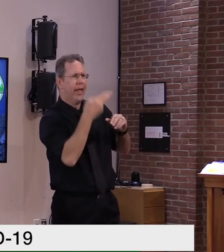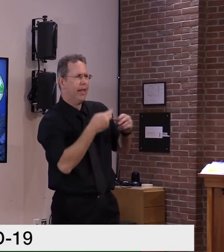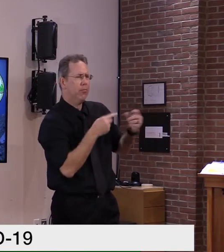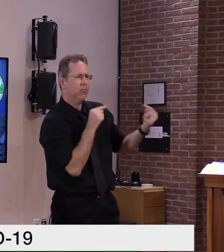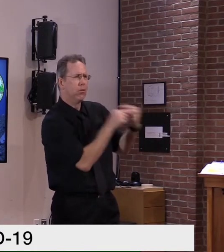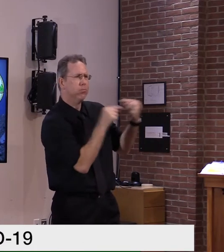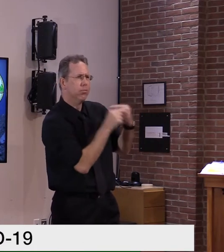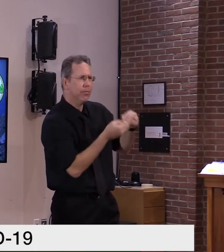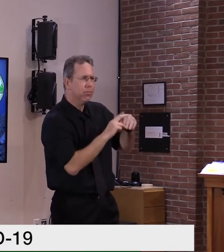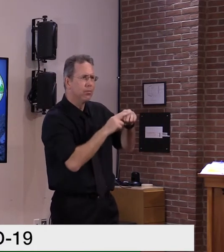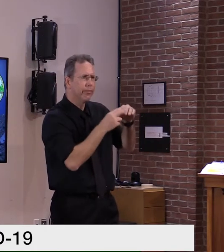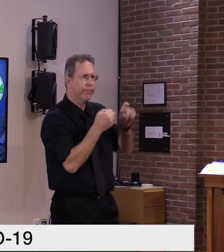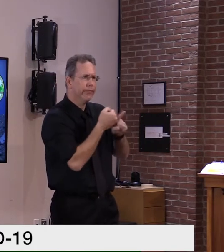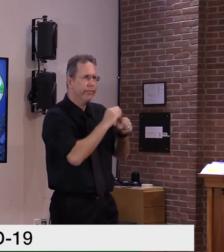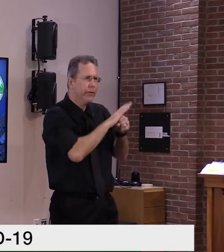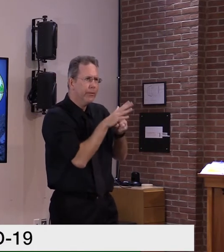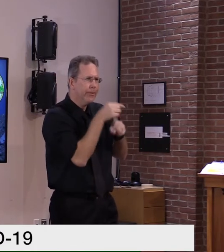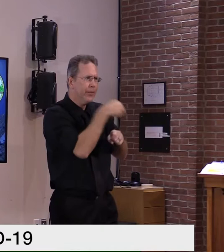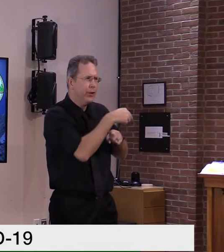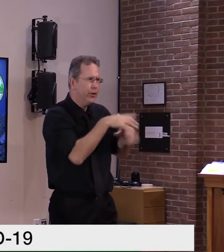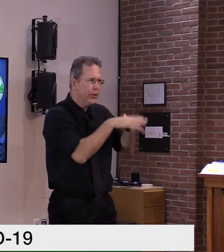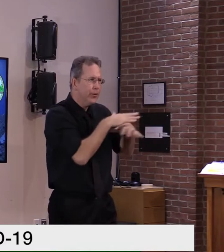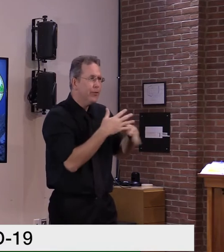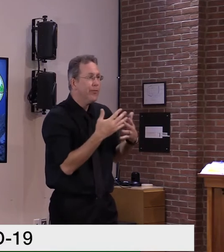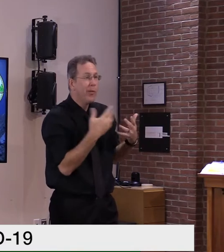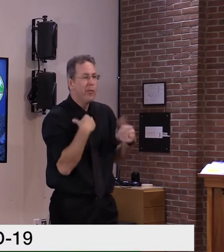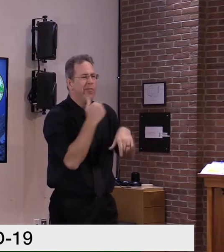putting permanent 7 days a week testing there.